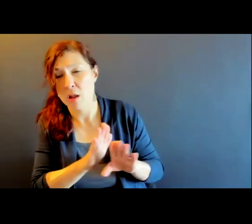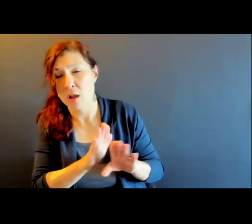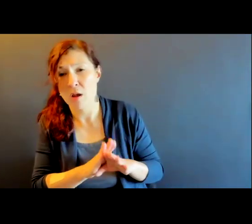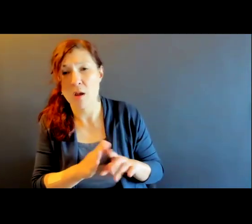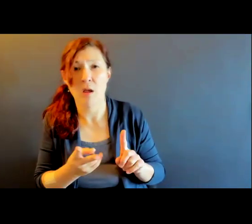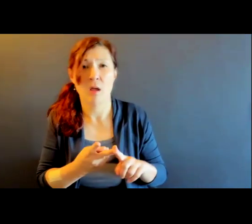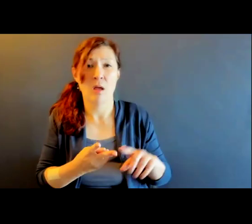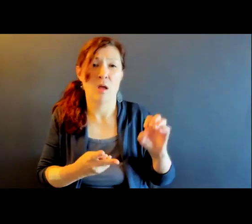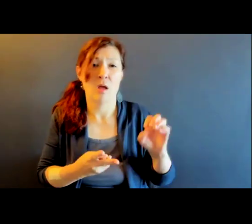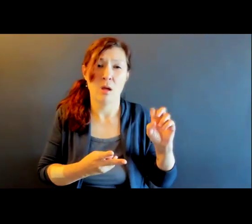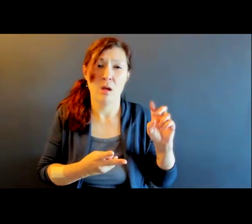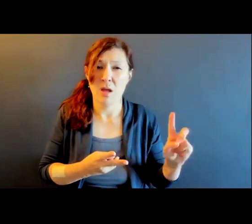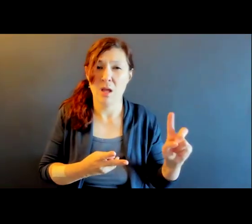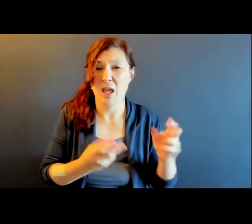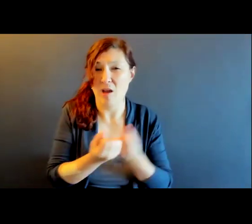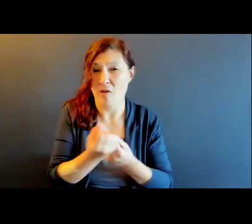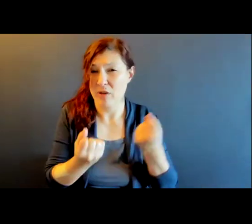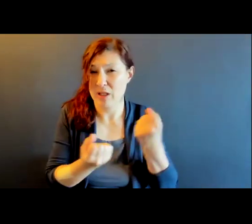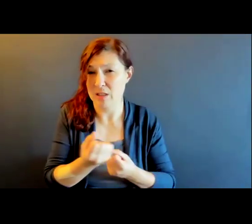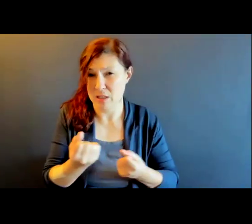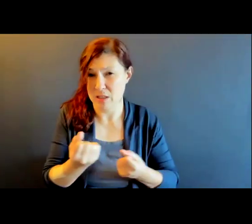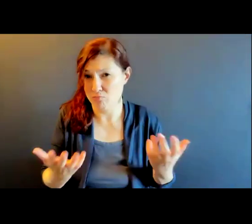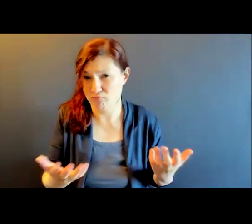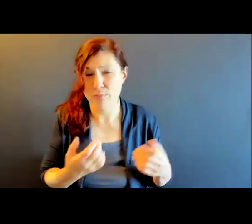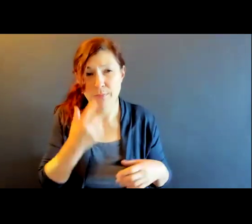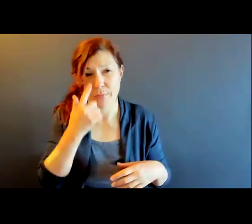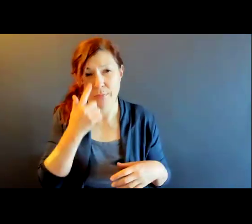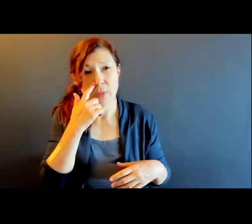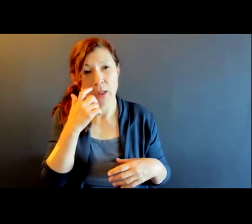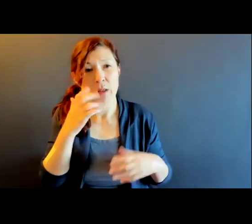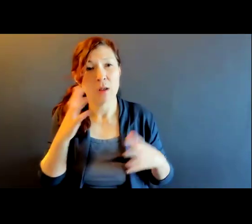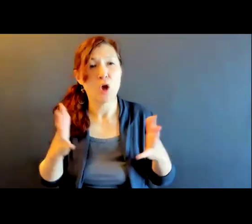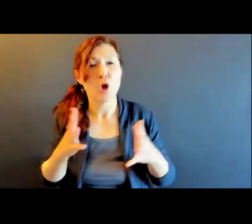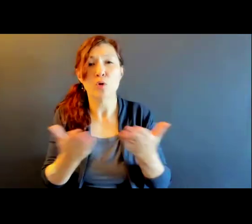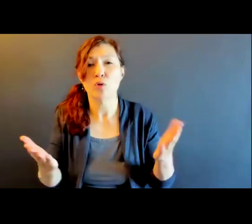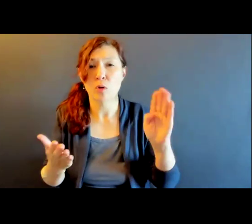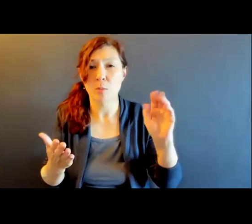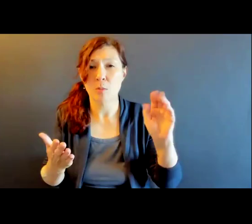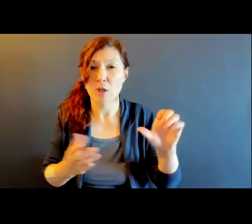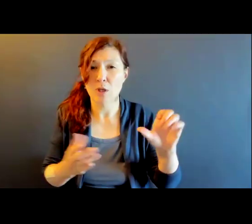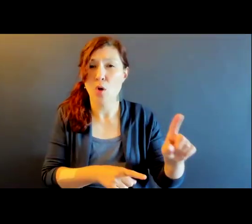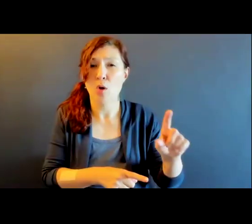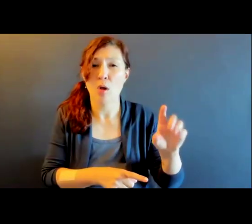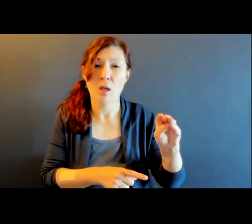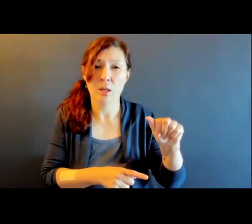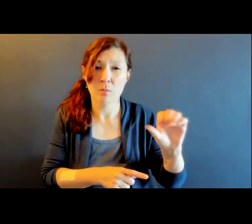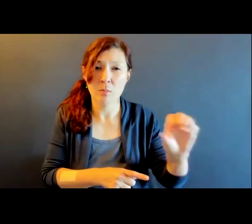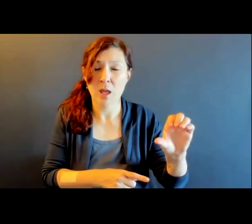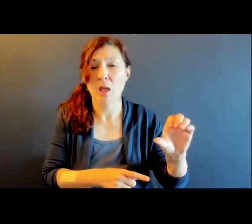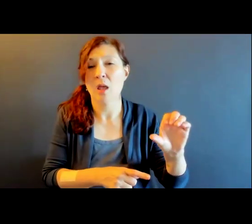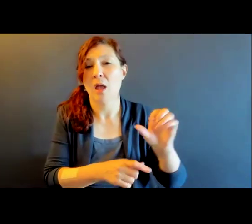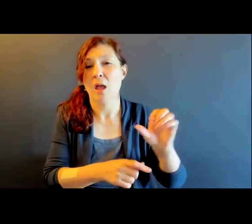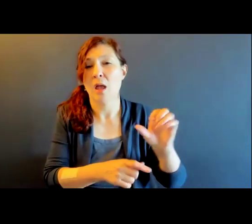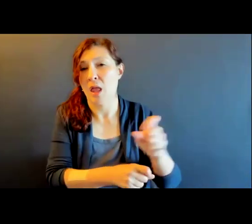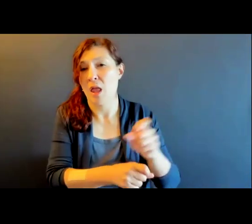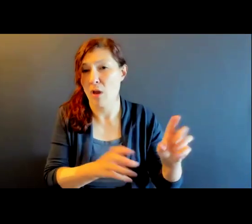educational advocacy support. I also encourage the members to consider attending the MASC annual conference and to